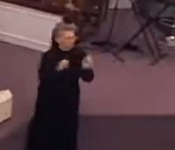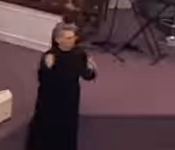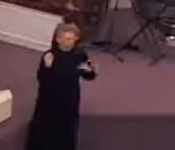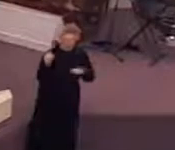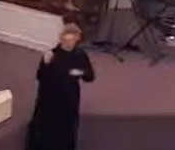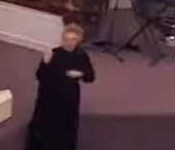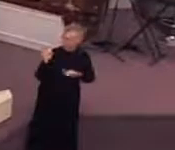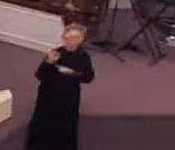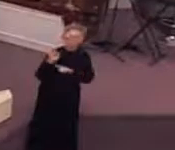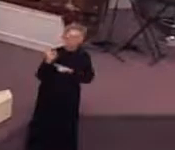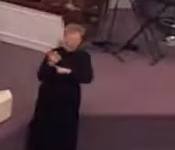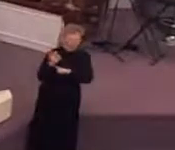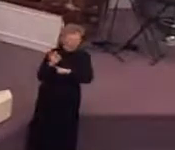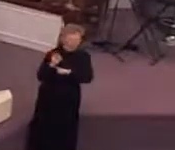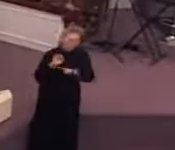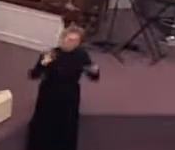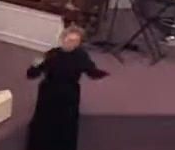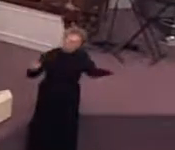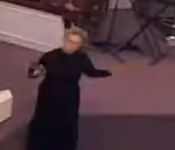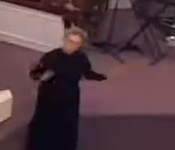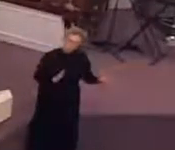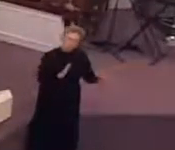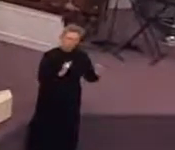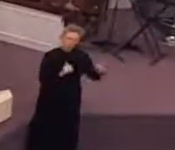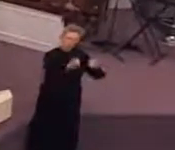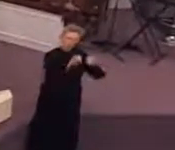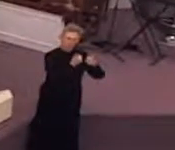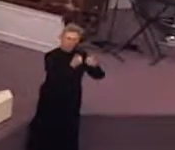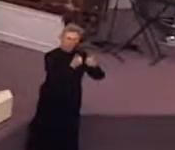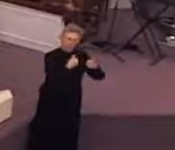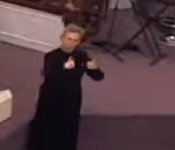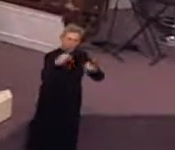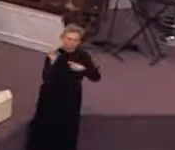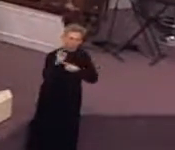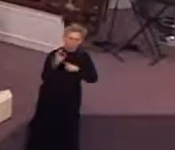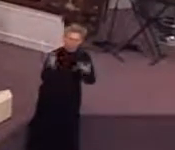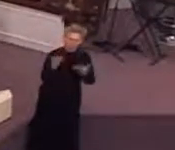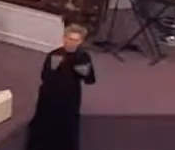But there's a challenge when we come to preach about unity.